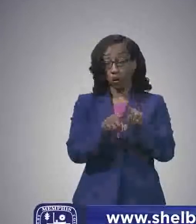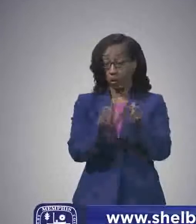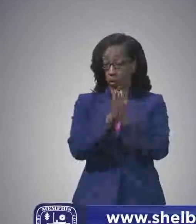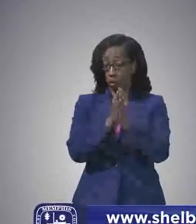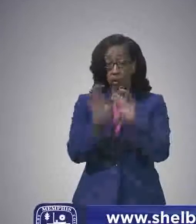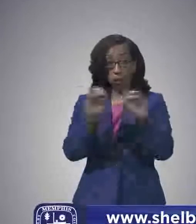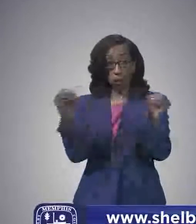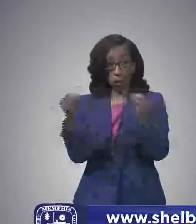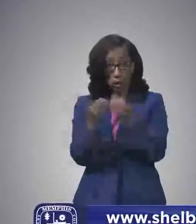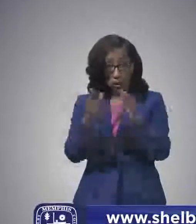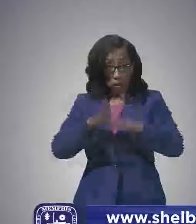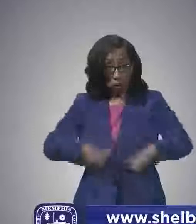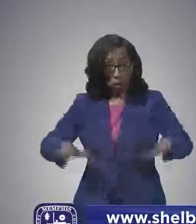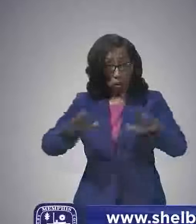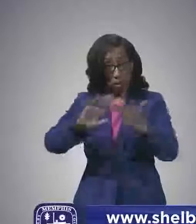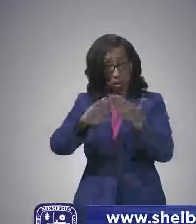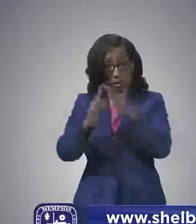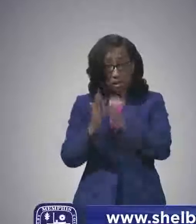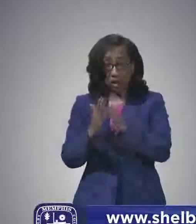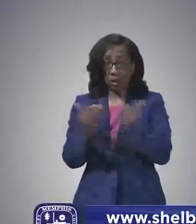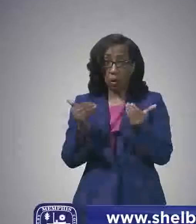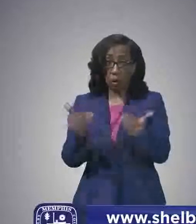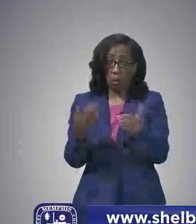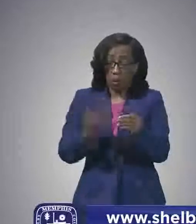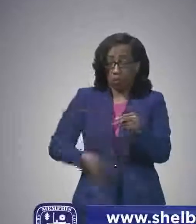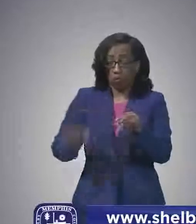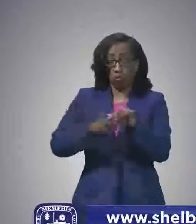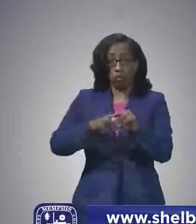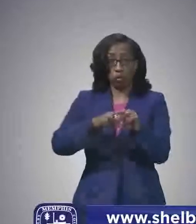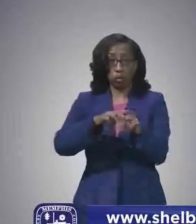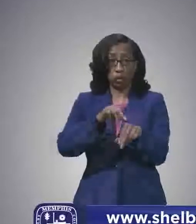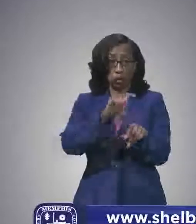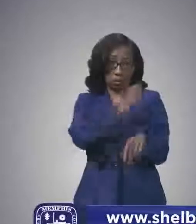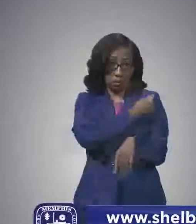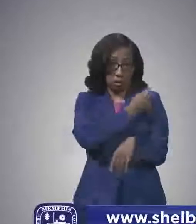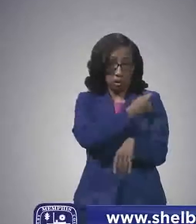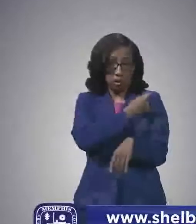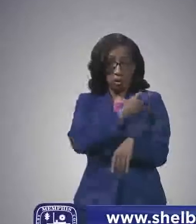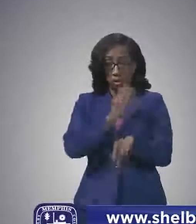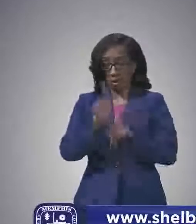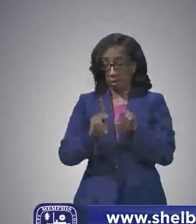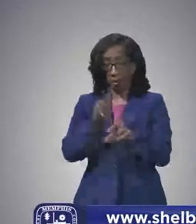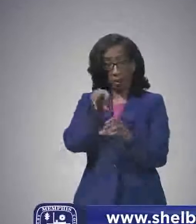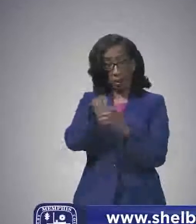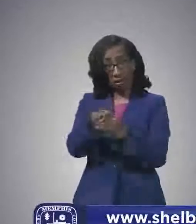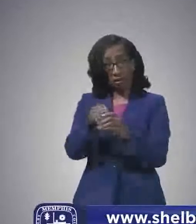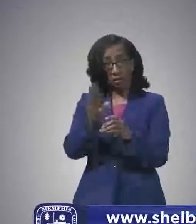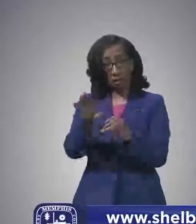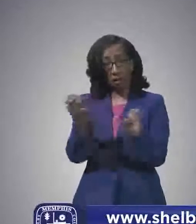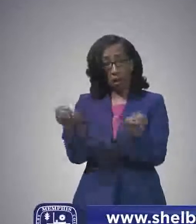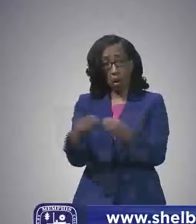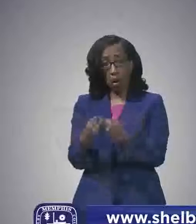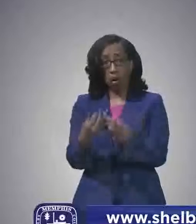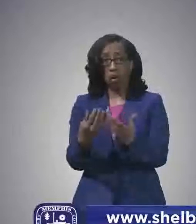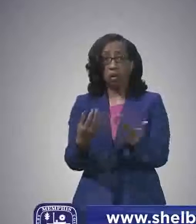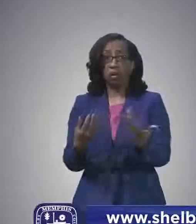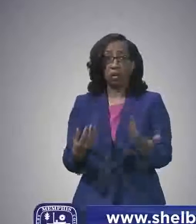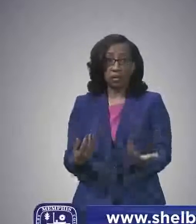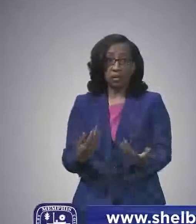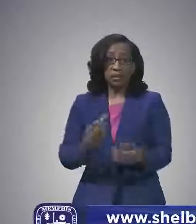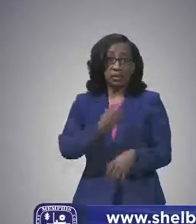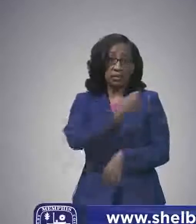their efforts at vaccination among their constituencies. Vax or test is the name of the game at this